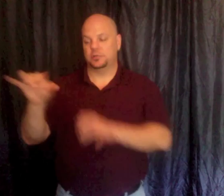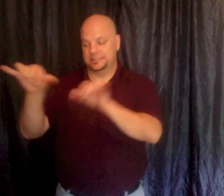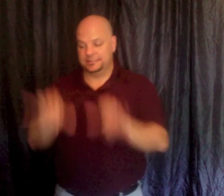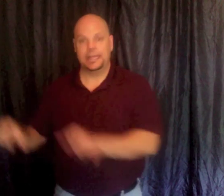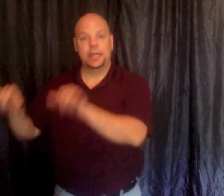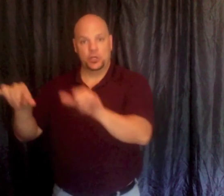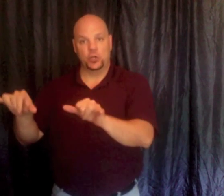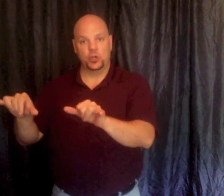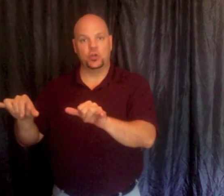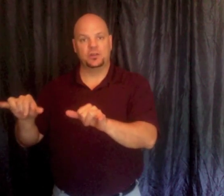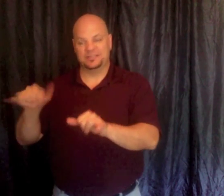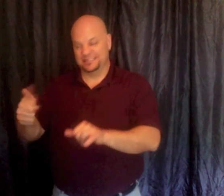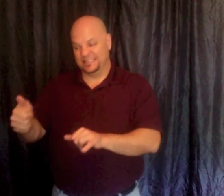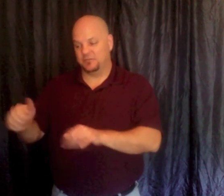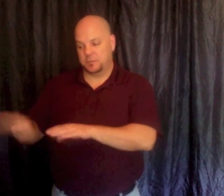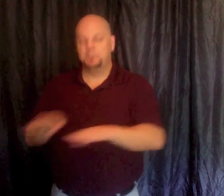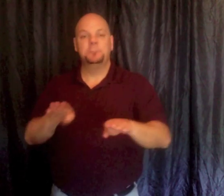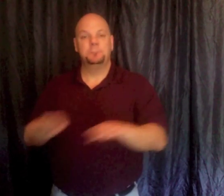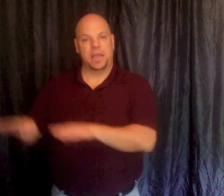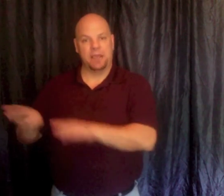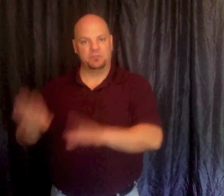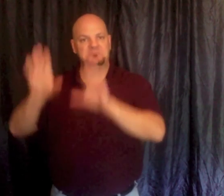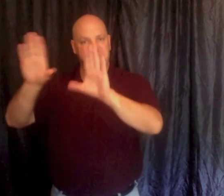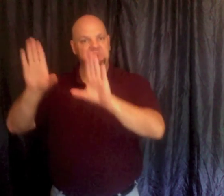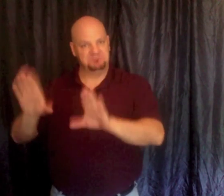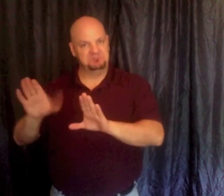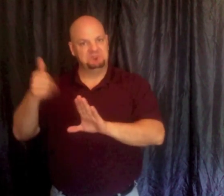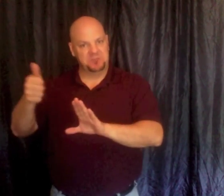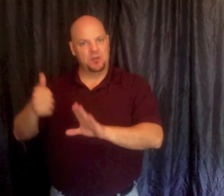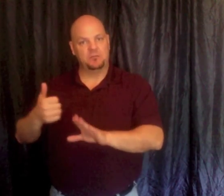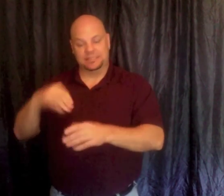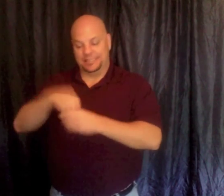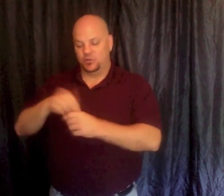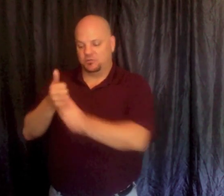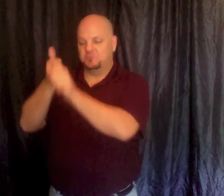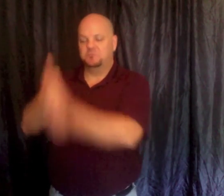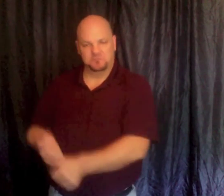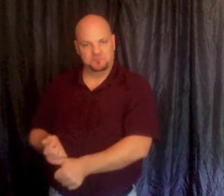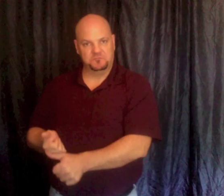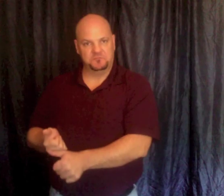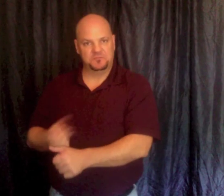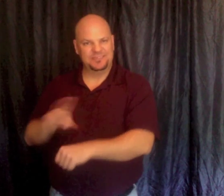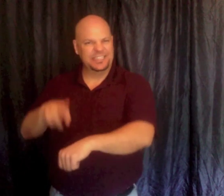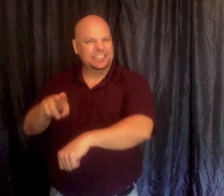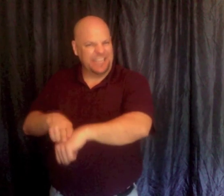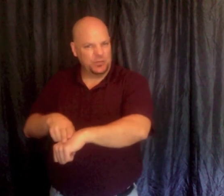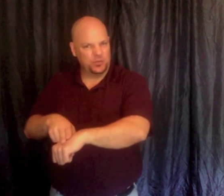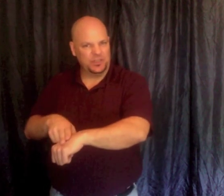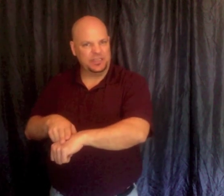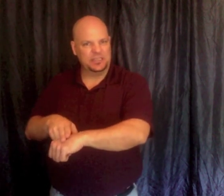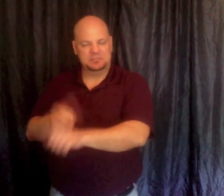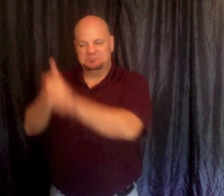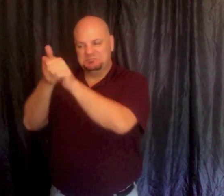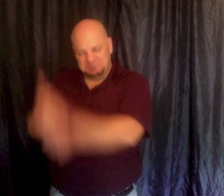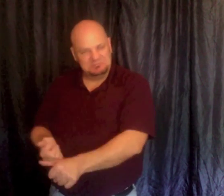that you internally naturally hold yourself. It says naturally. I take it to mean internally hold yourself